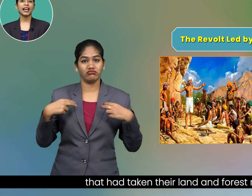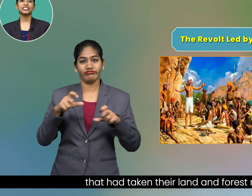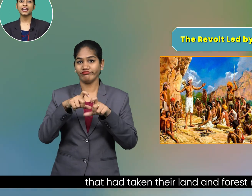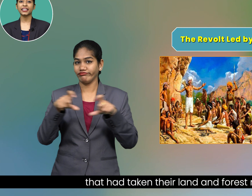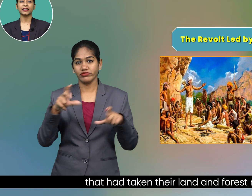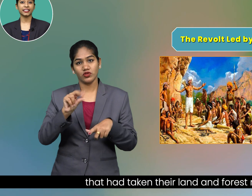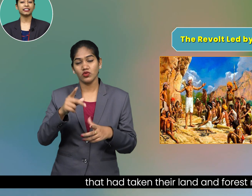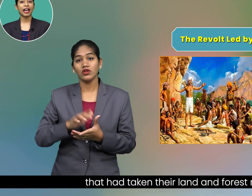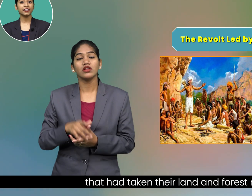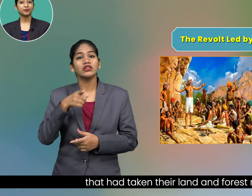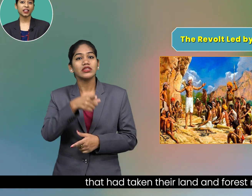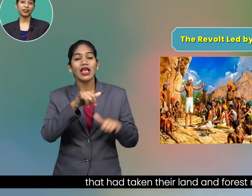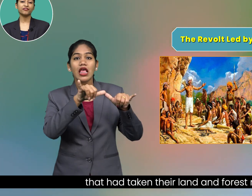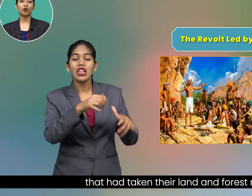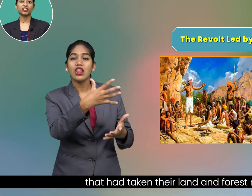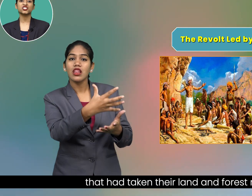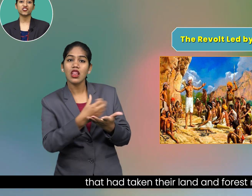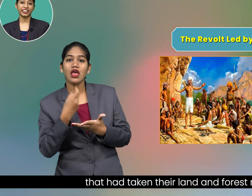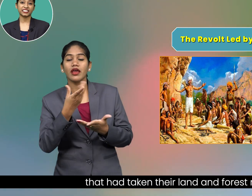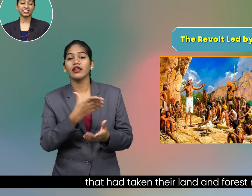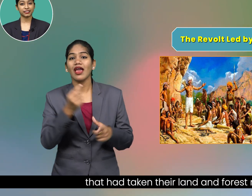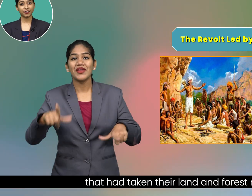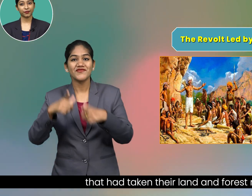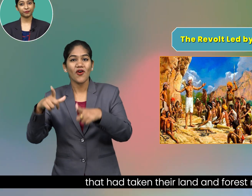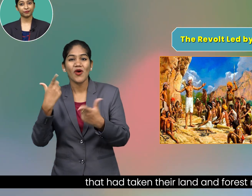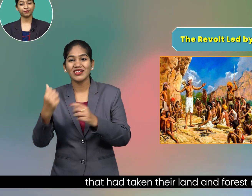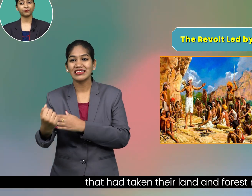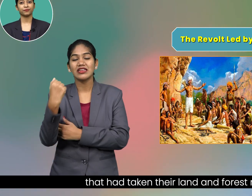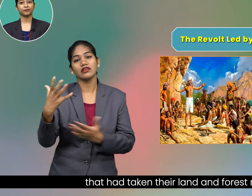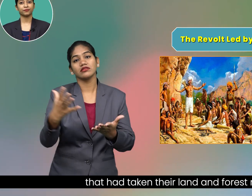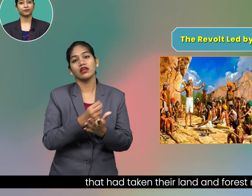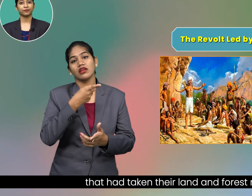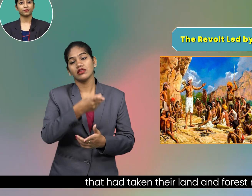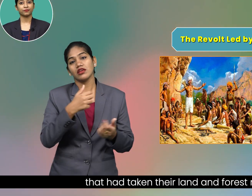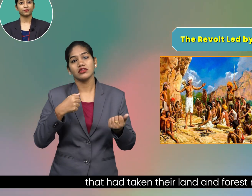that had taken their land and forest rights.